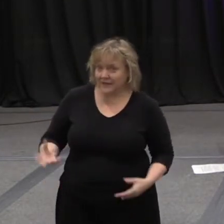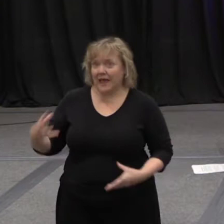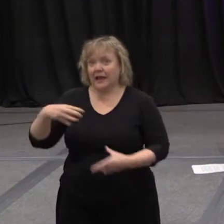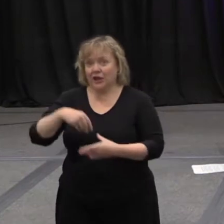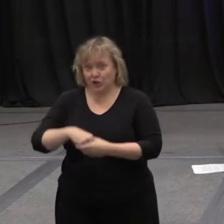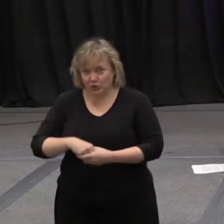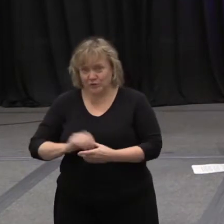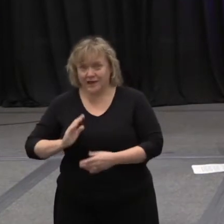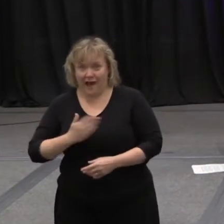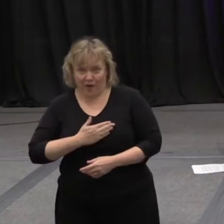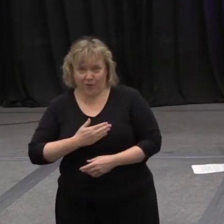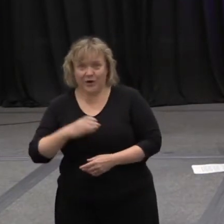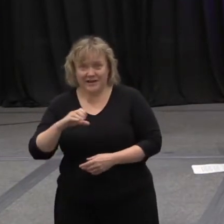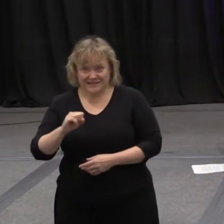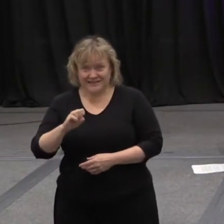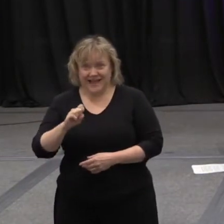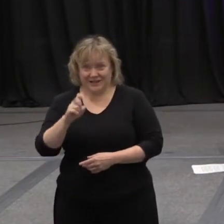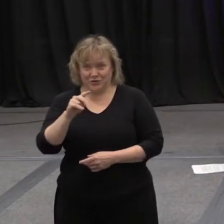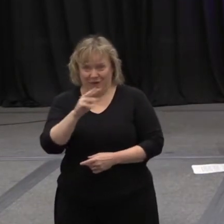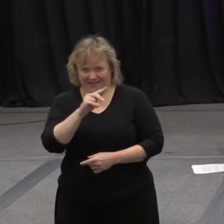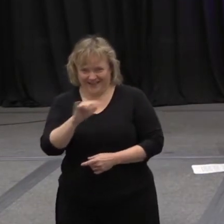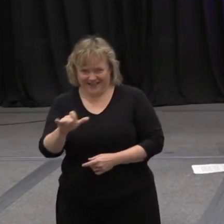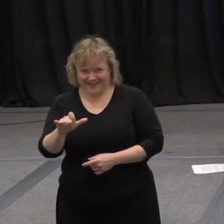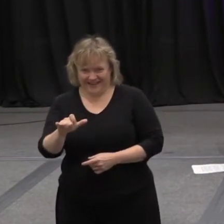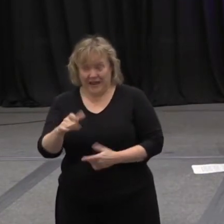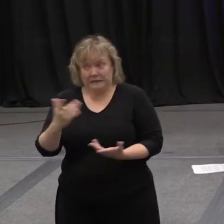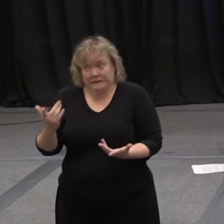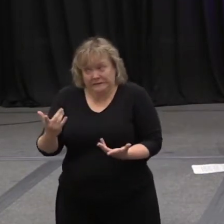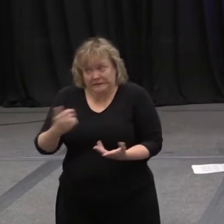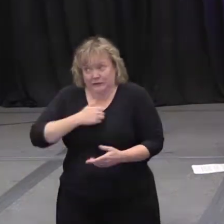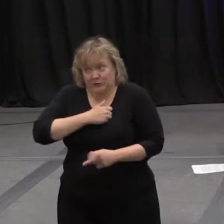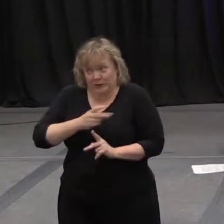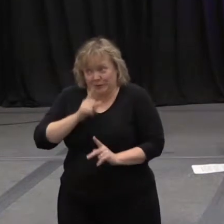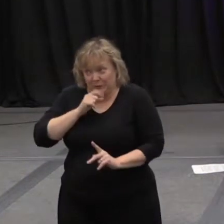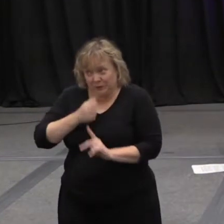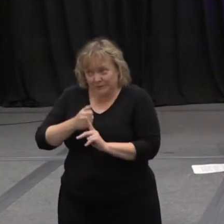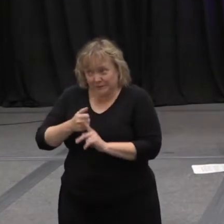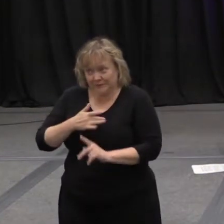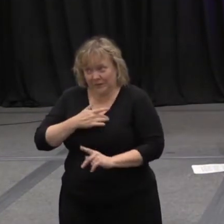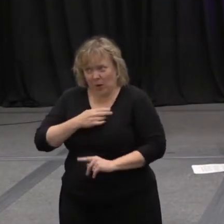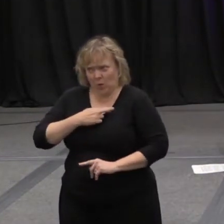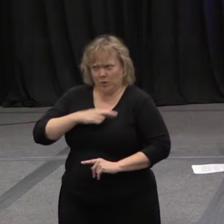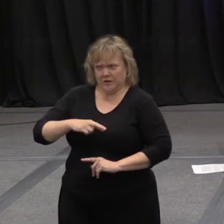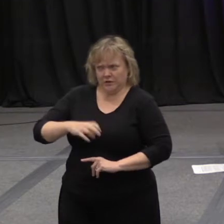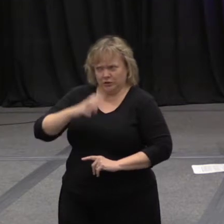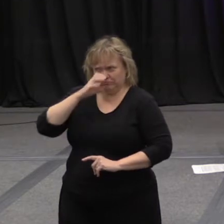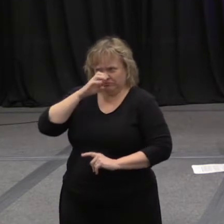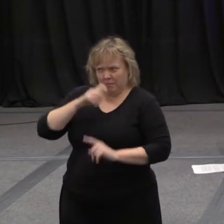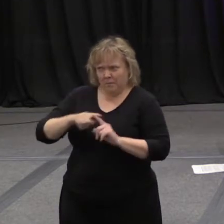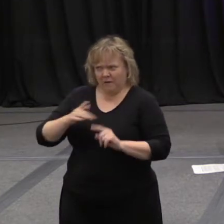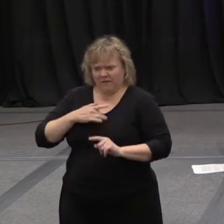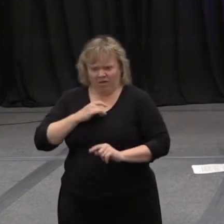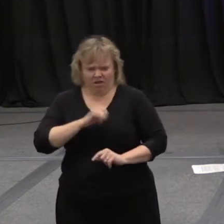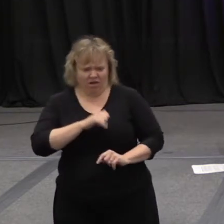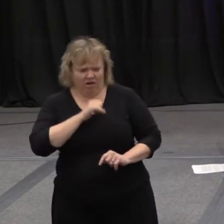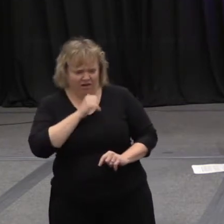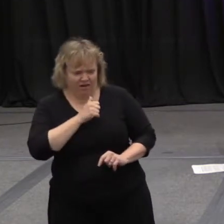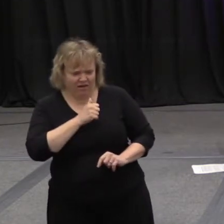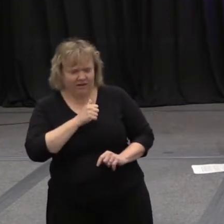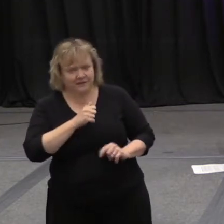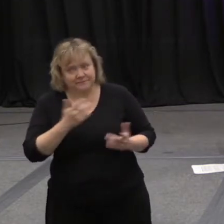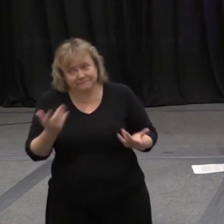hard to hear, but it does. So one of the things that's really important to me is